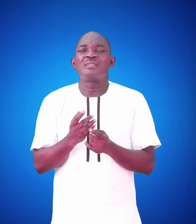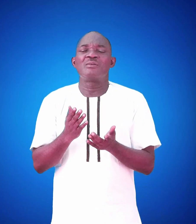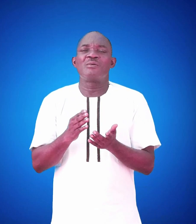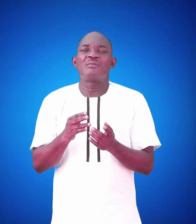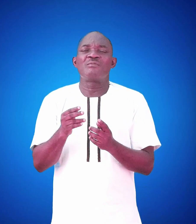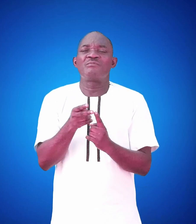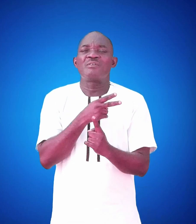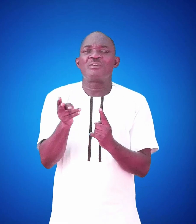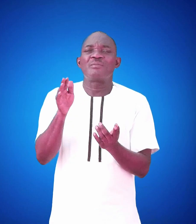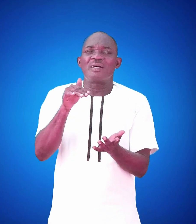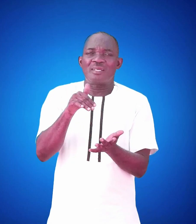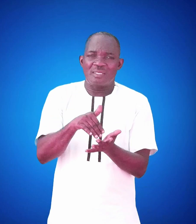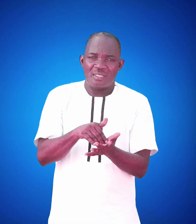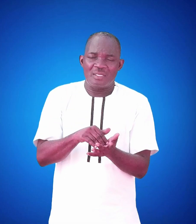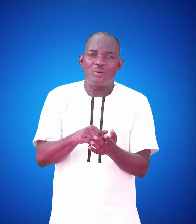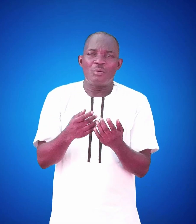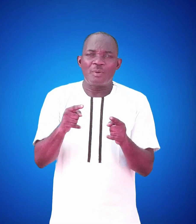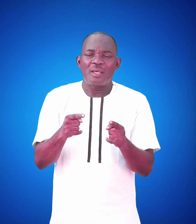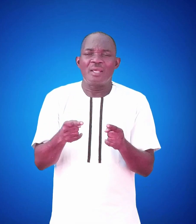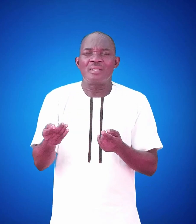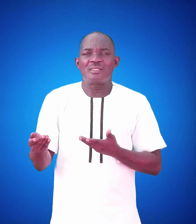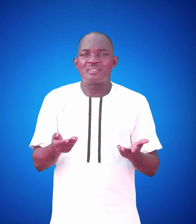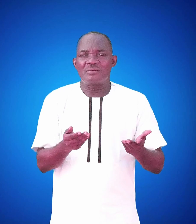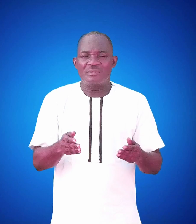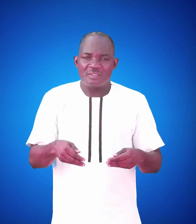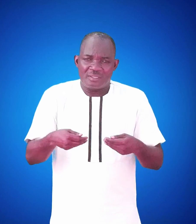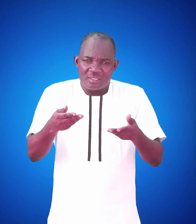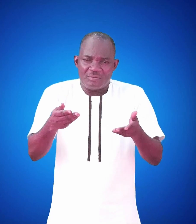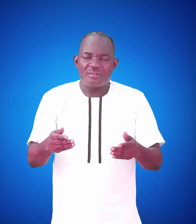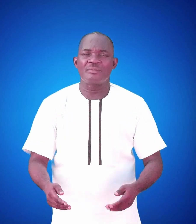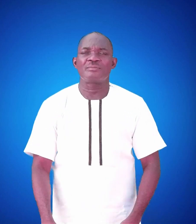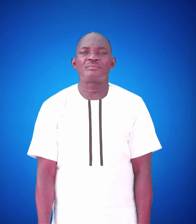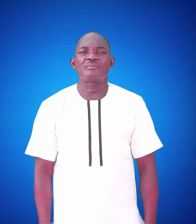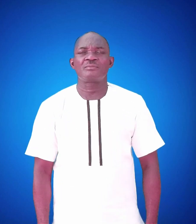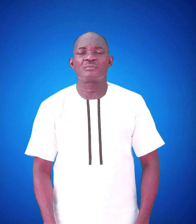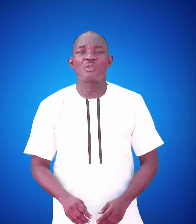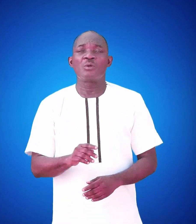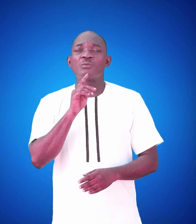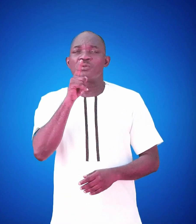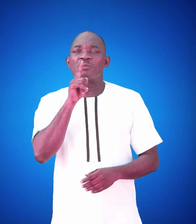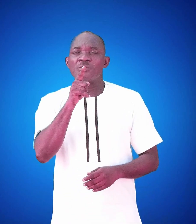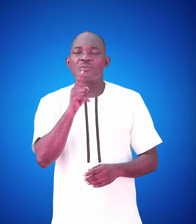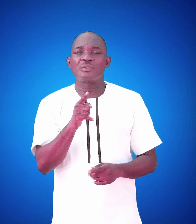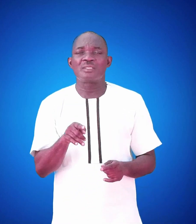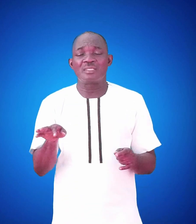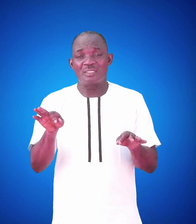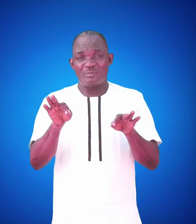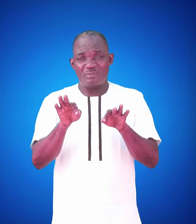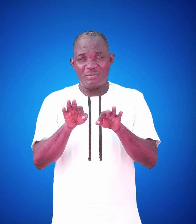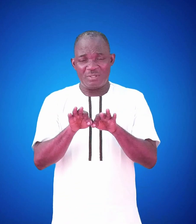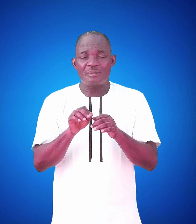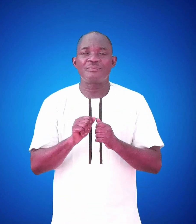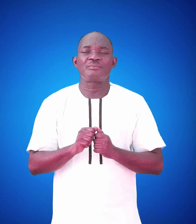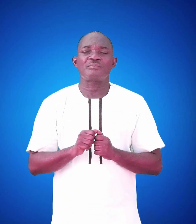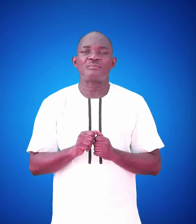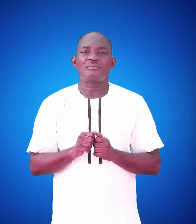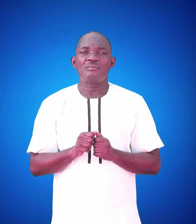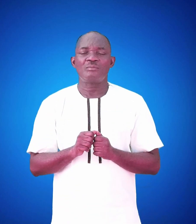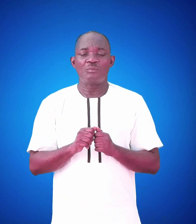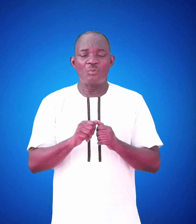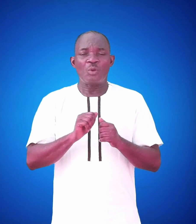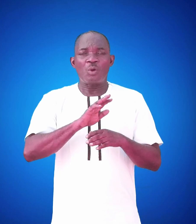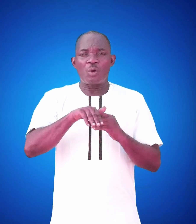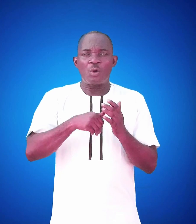the course of service delivery. It is important that